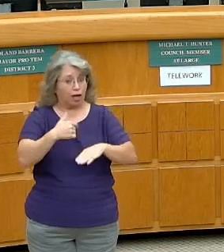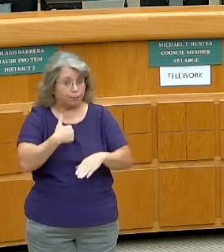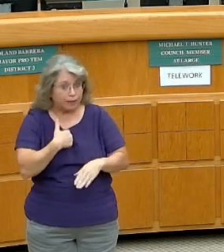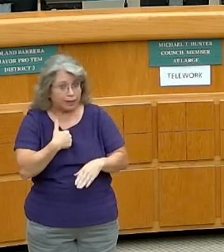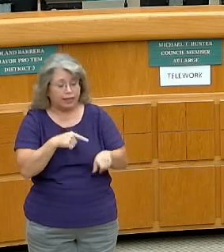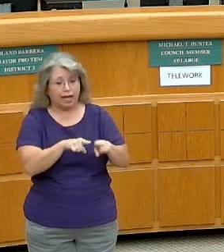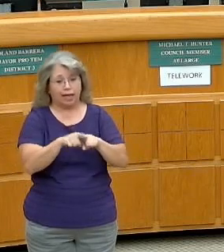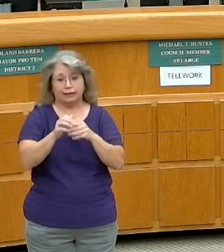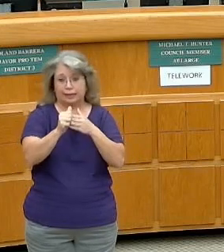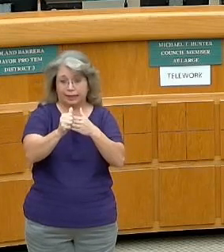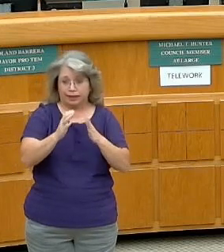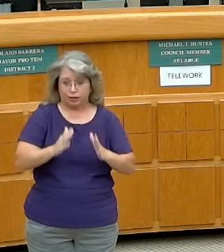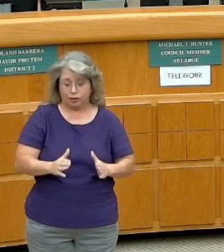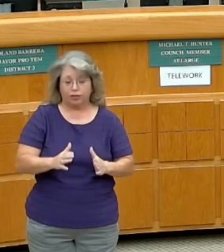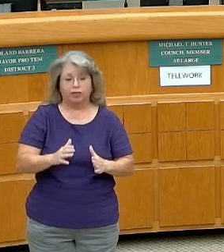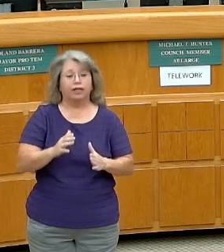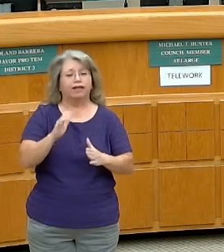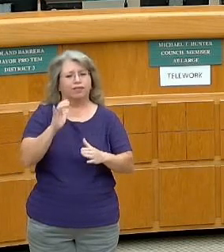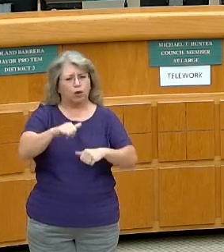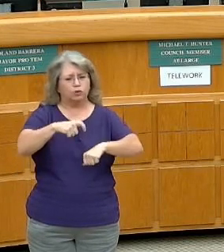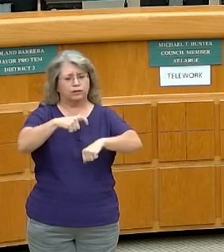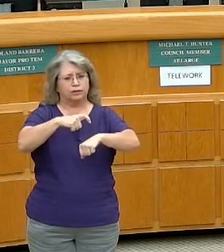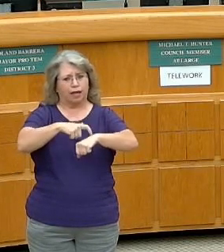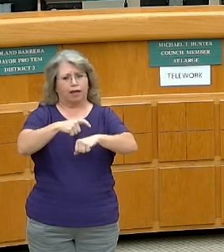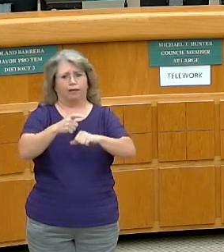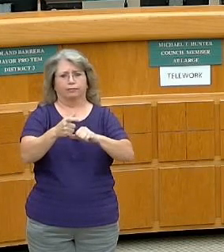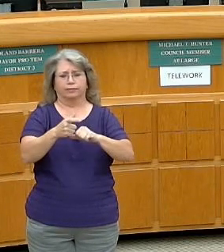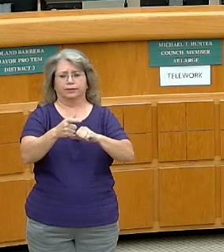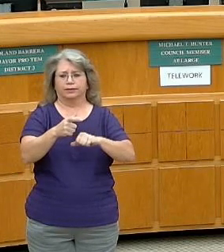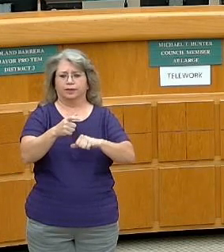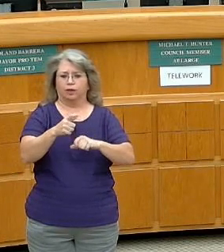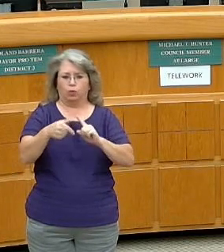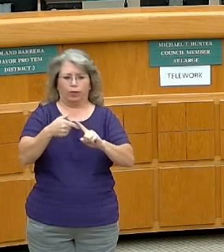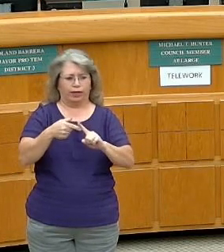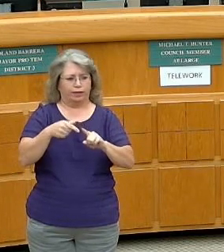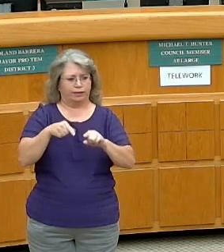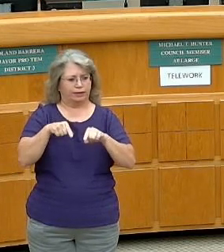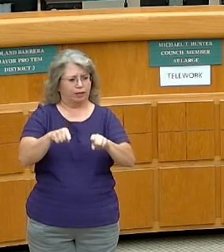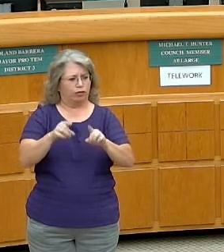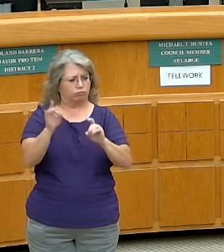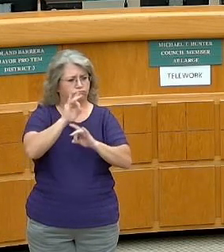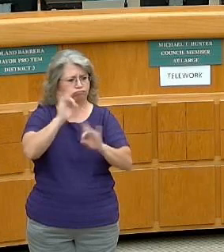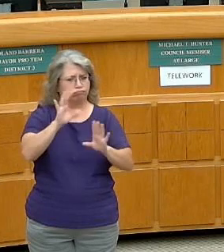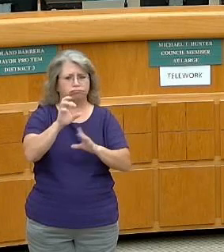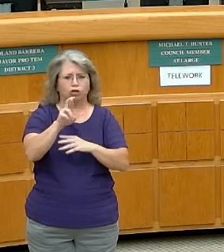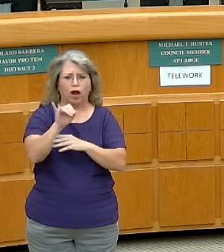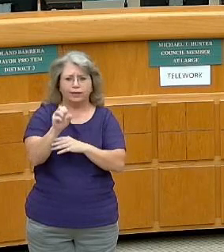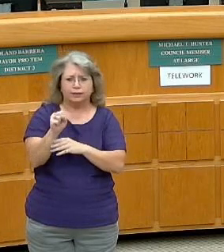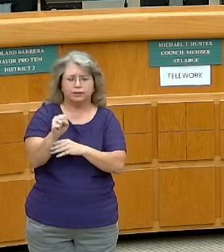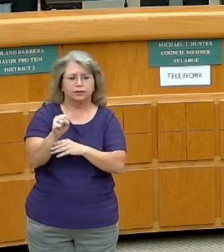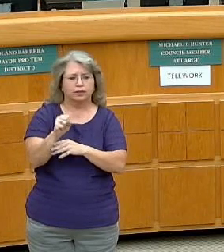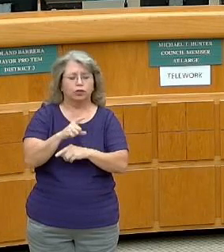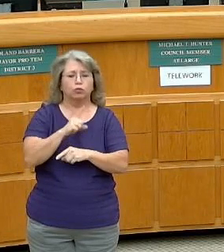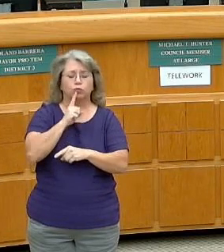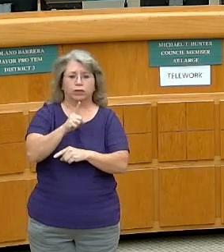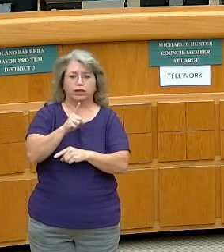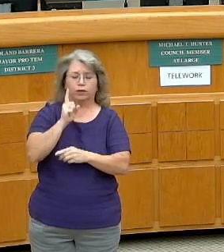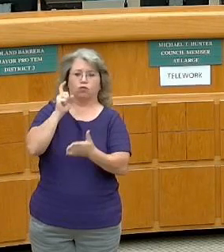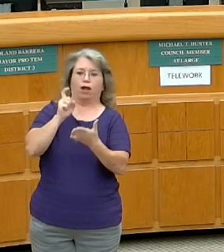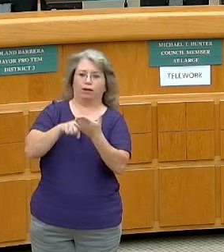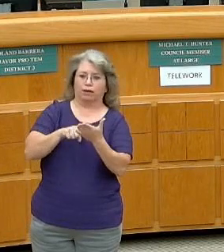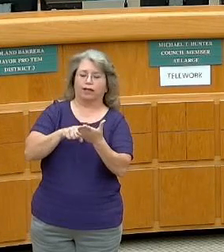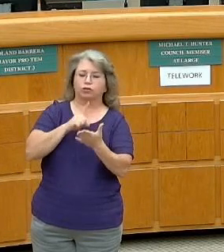are the types of moments, particularly in times of crisis, where you truly recognize what leadership and character is